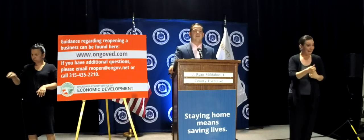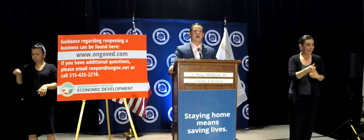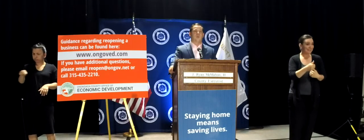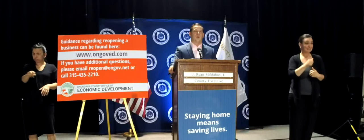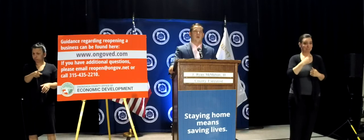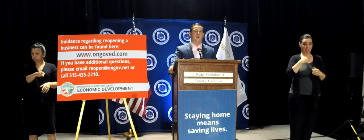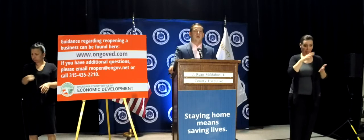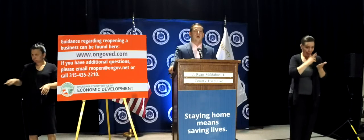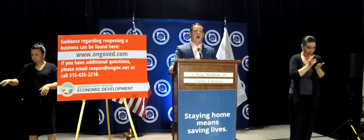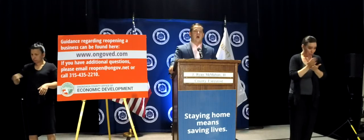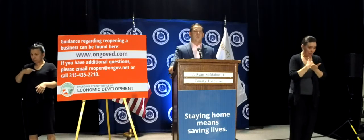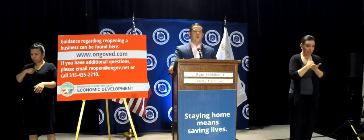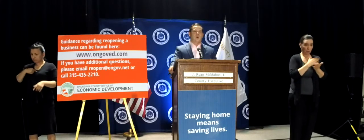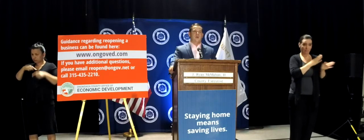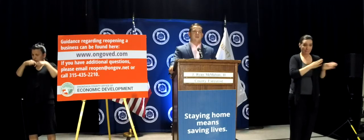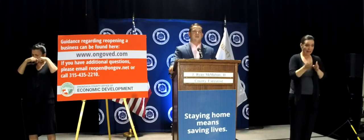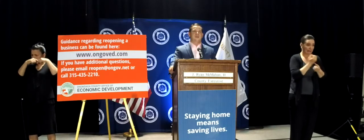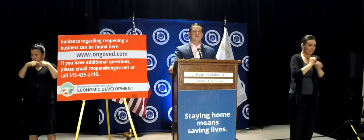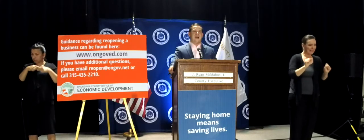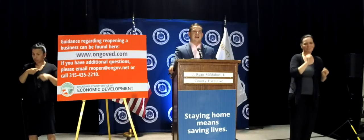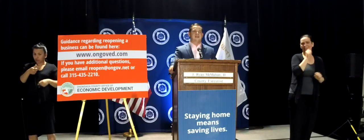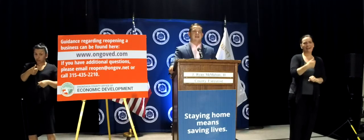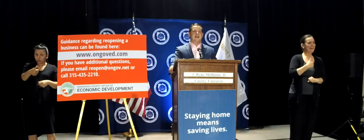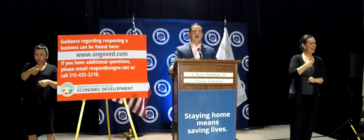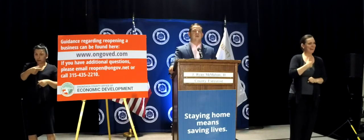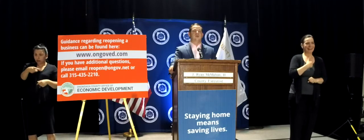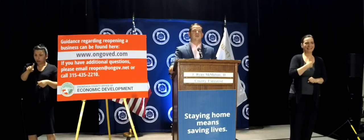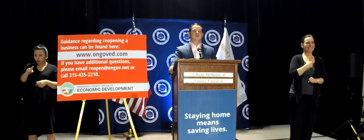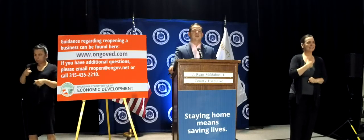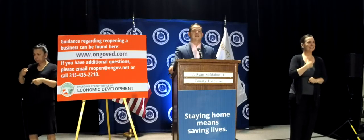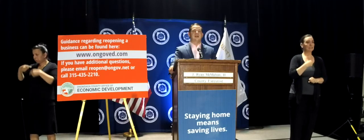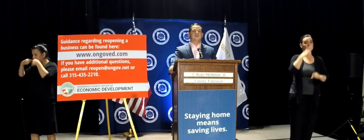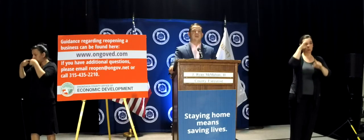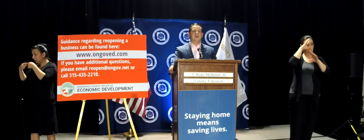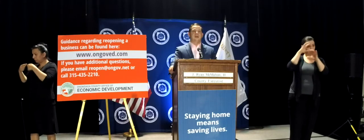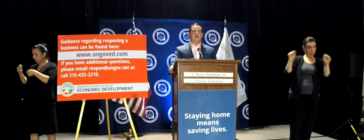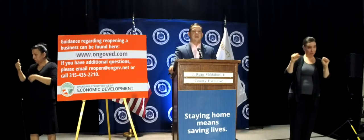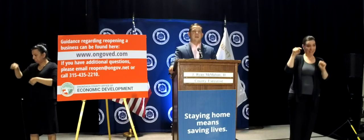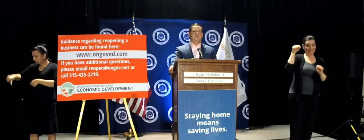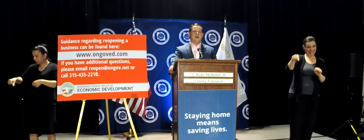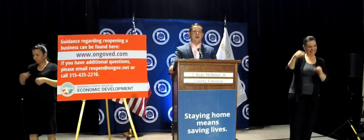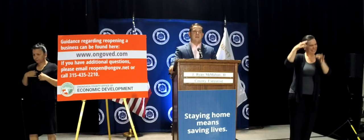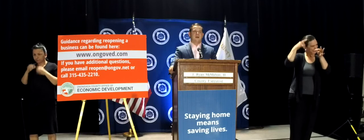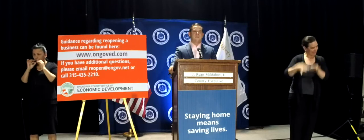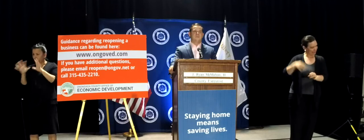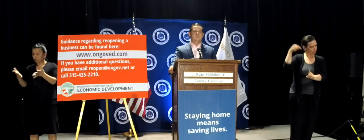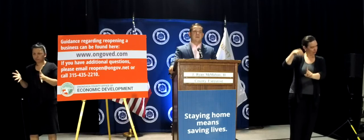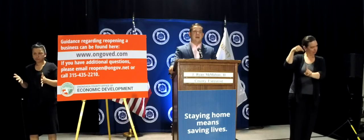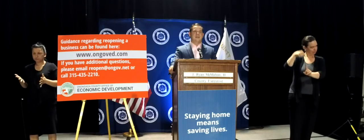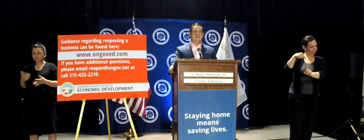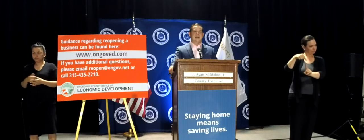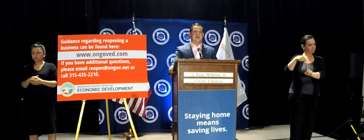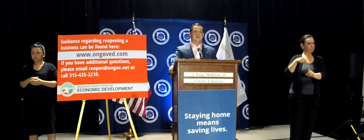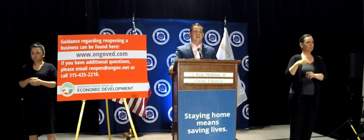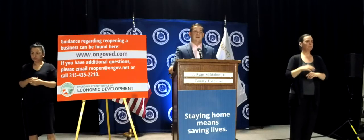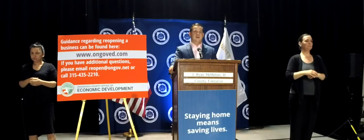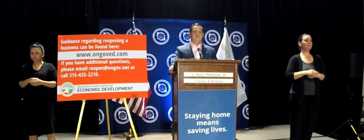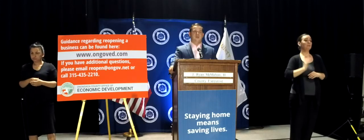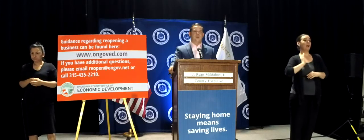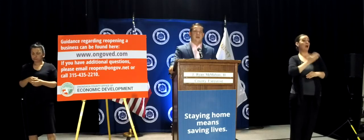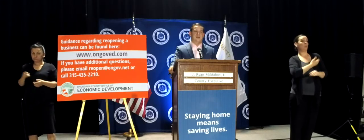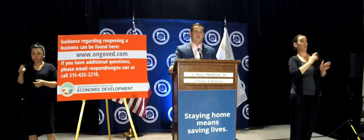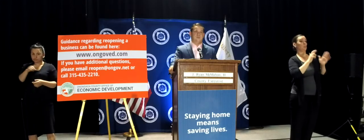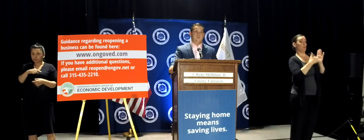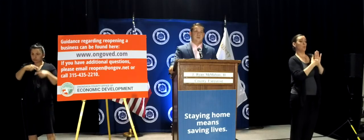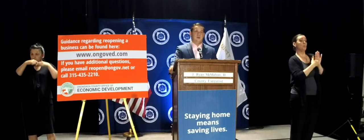That's not my role. Our role is to give guidance on how you can do things safely in this pandemic on this date of